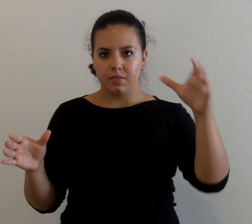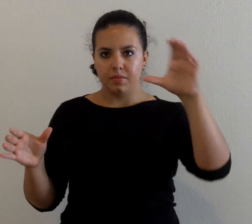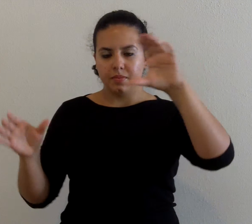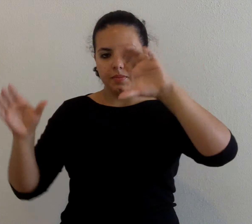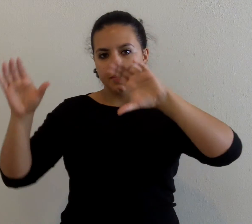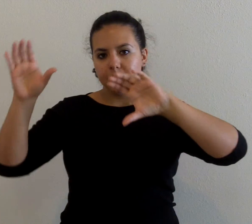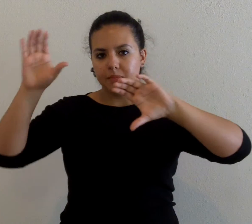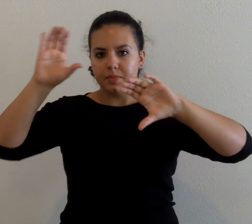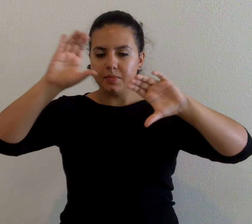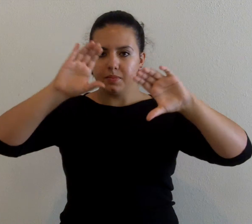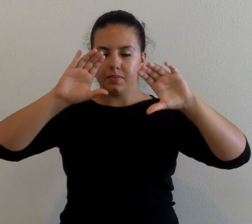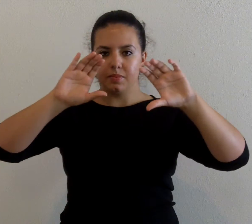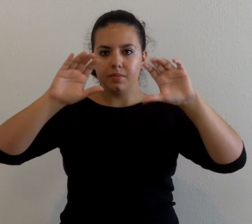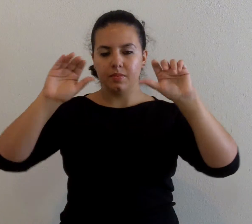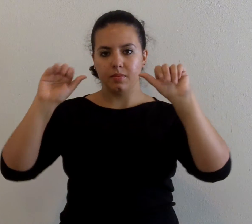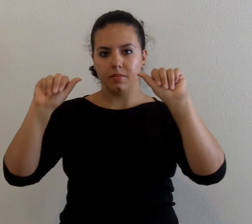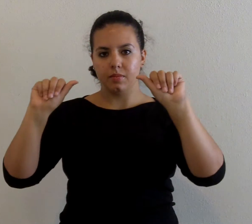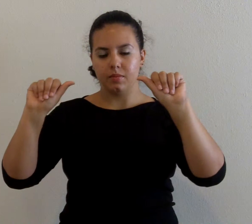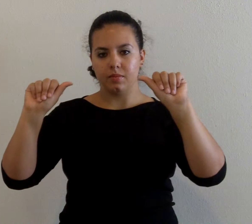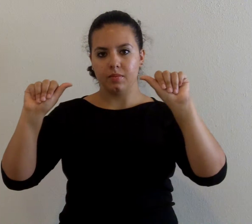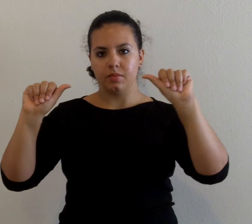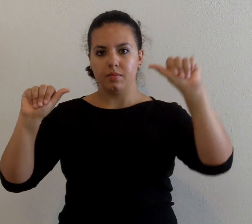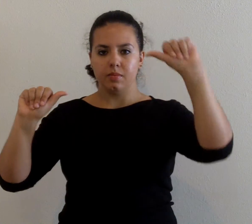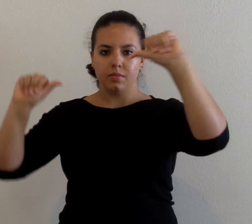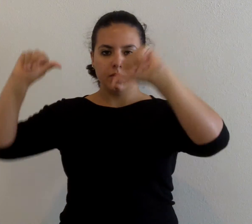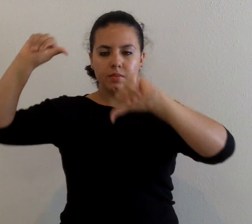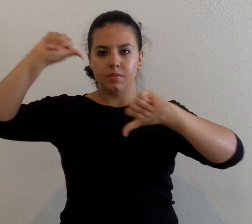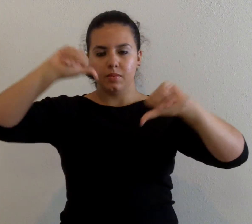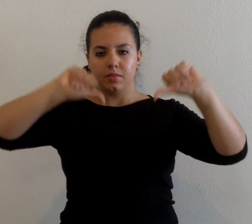project. It's done with modified A's, science.